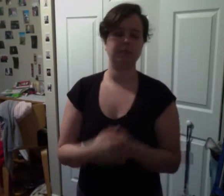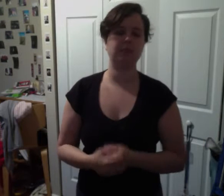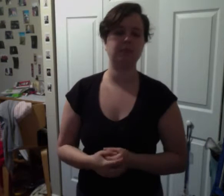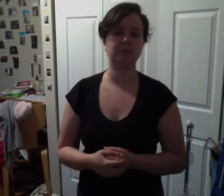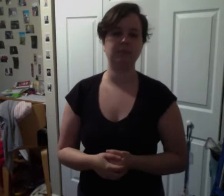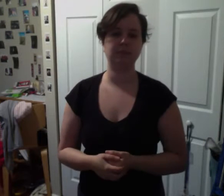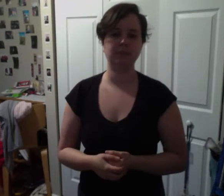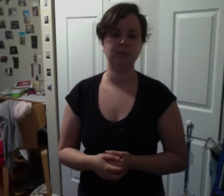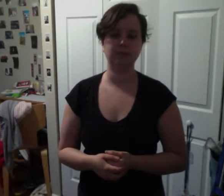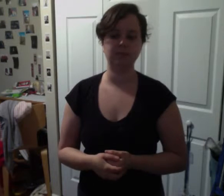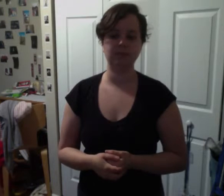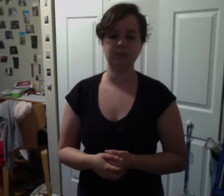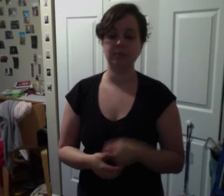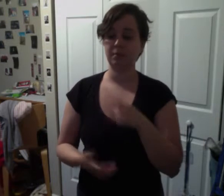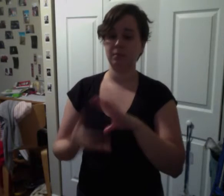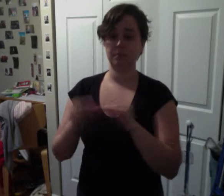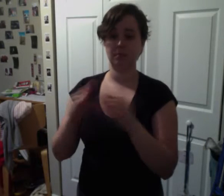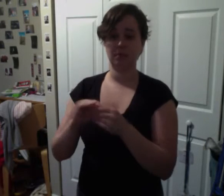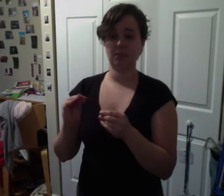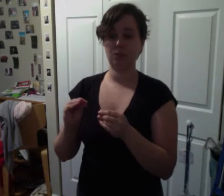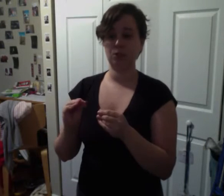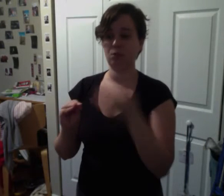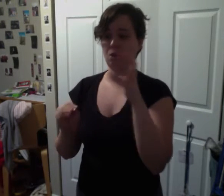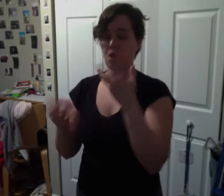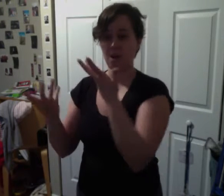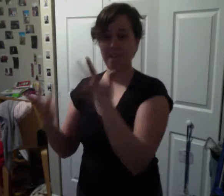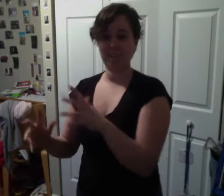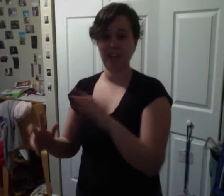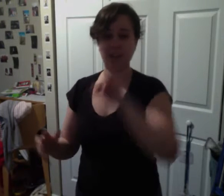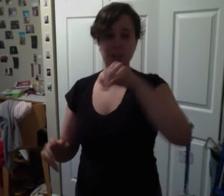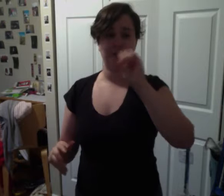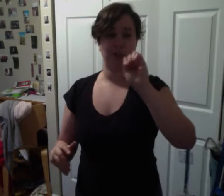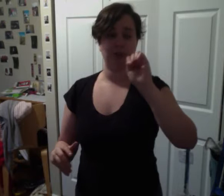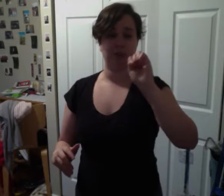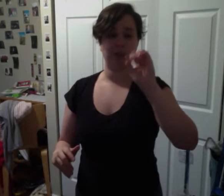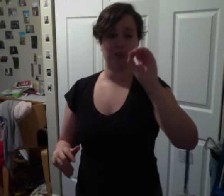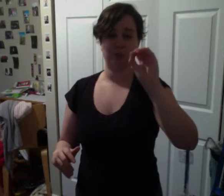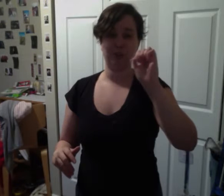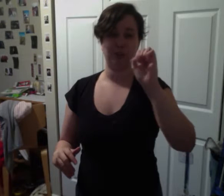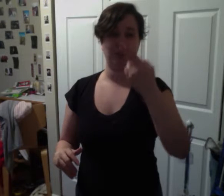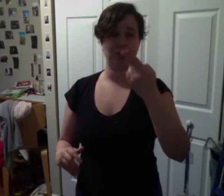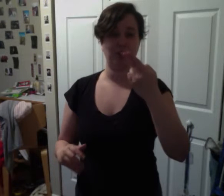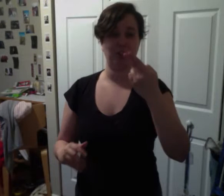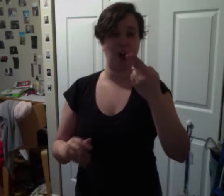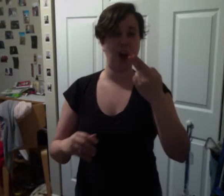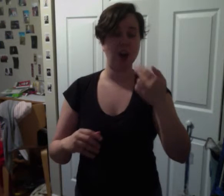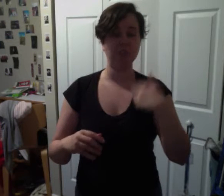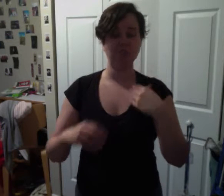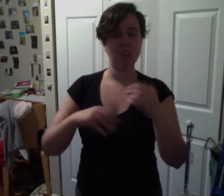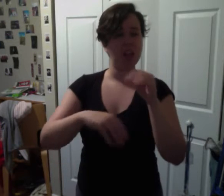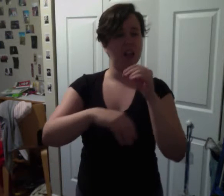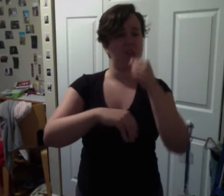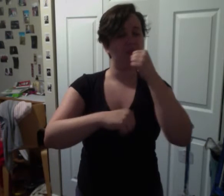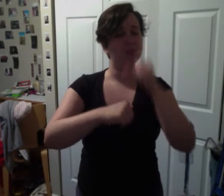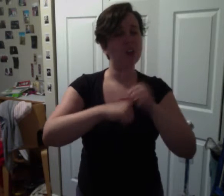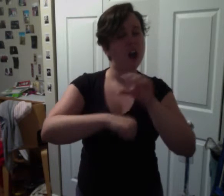After this story ran on public radio, Josh received hundreds of letters telling him what an amazing kid he was. His mom, Sarah, bound them together in a